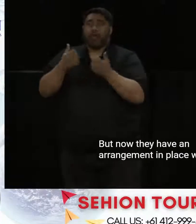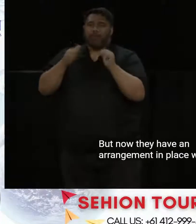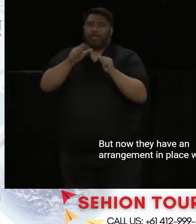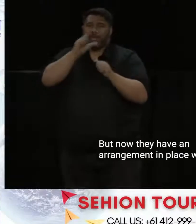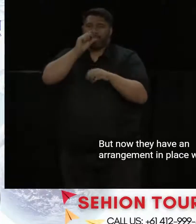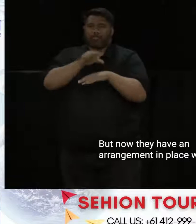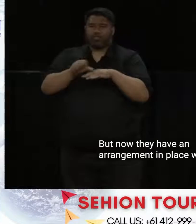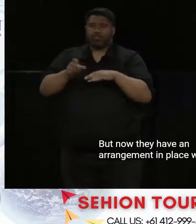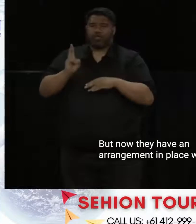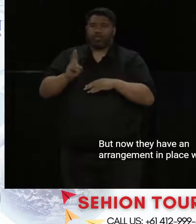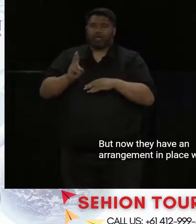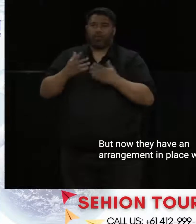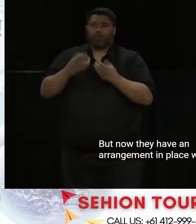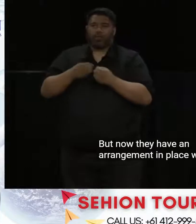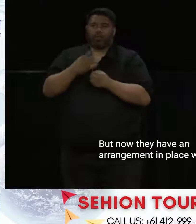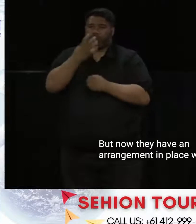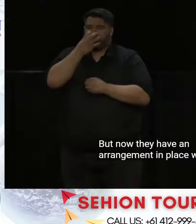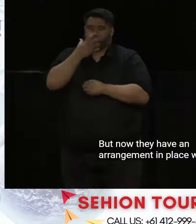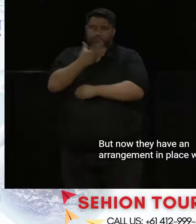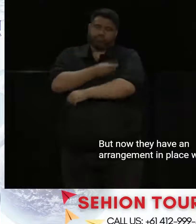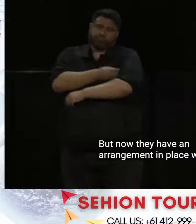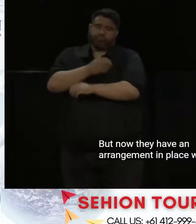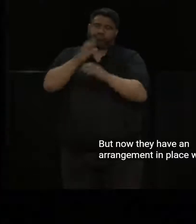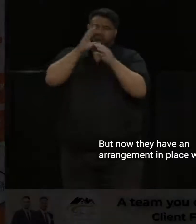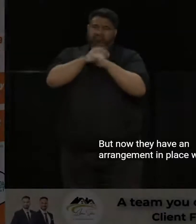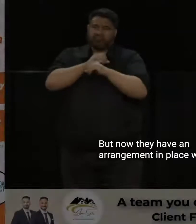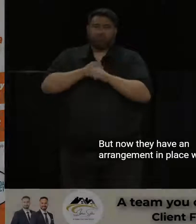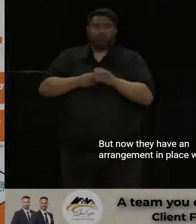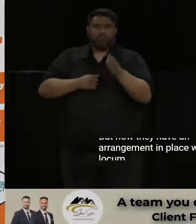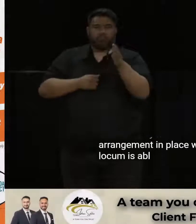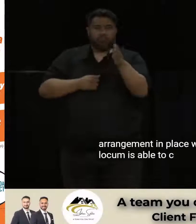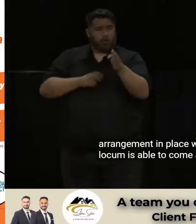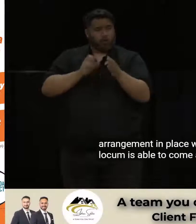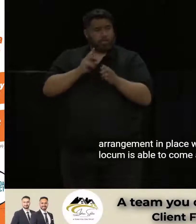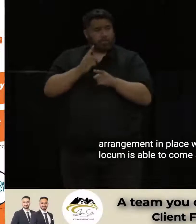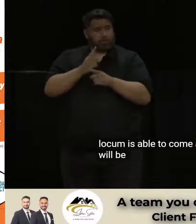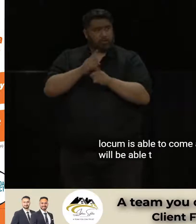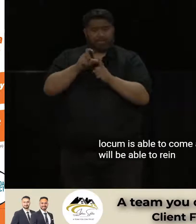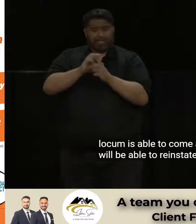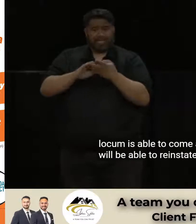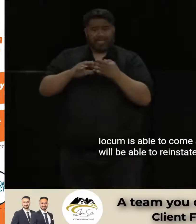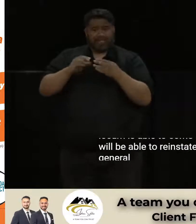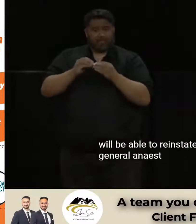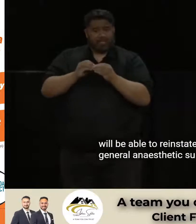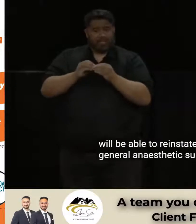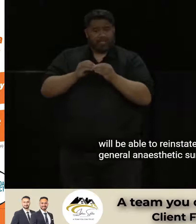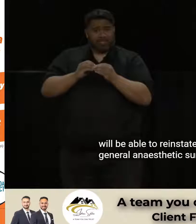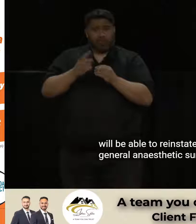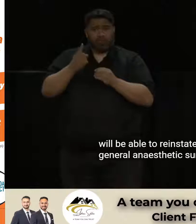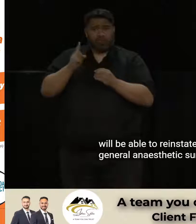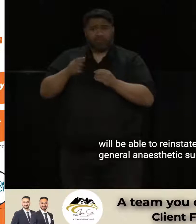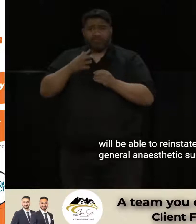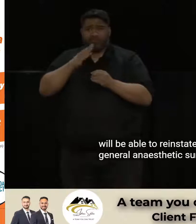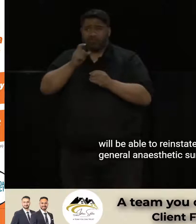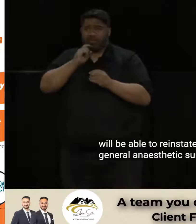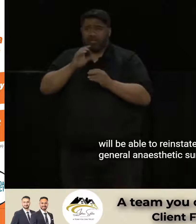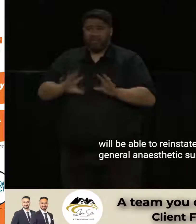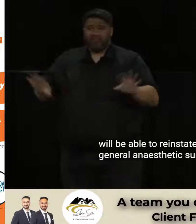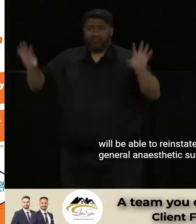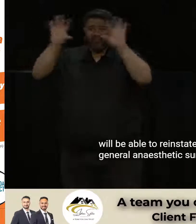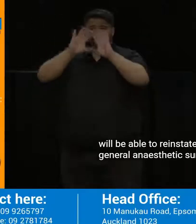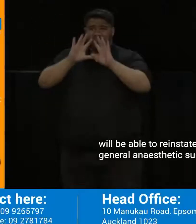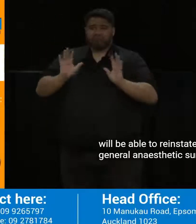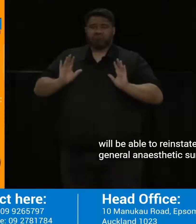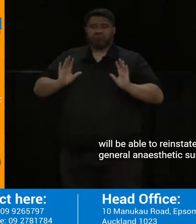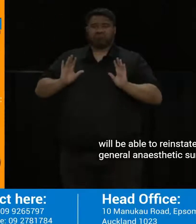surgery. How are DHBs impacted by the nearly 1,500 staff stood down over the vaccine? Well, the DHBs,